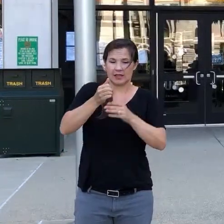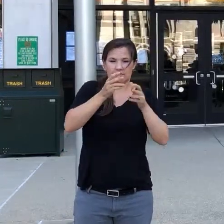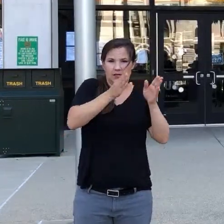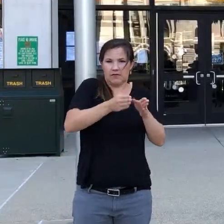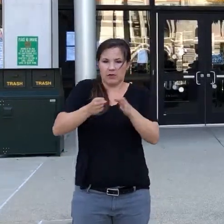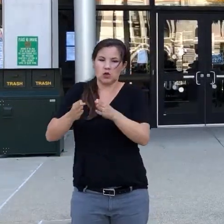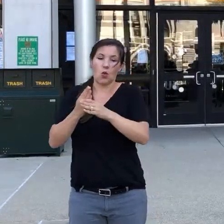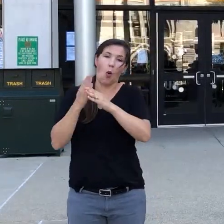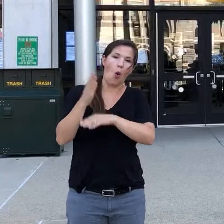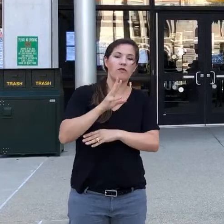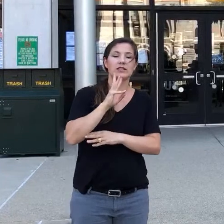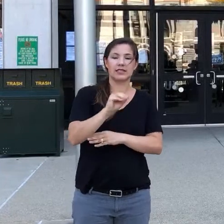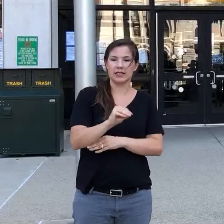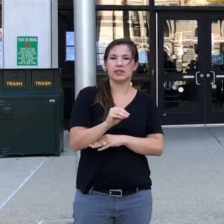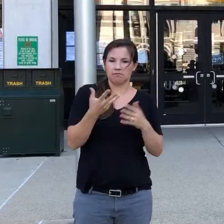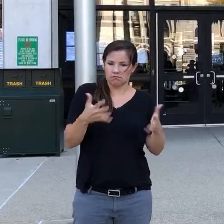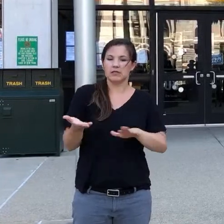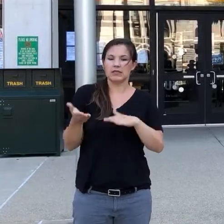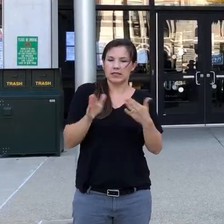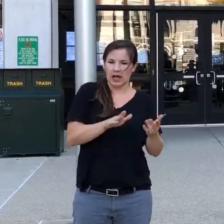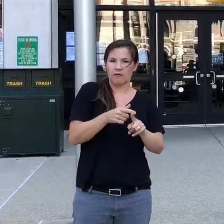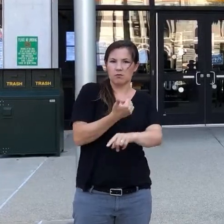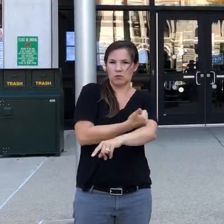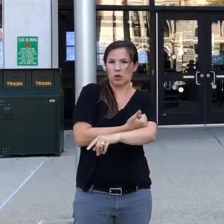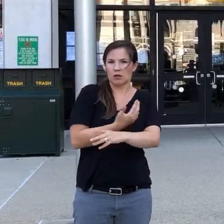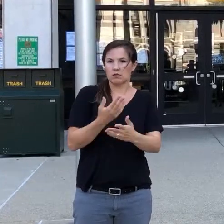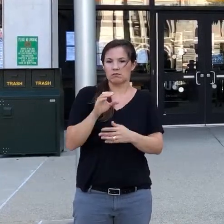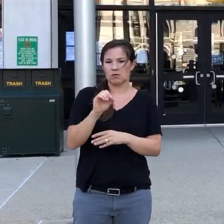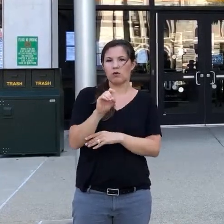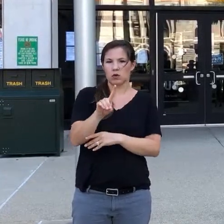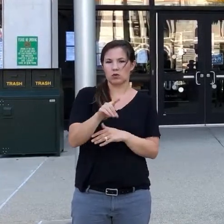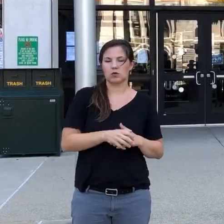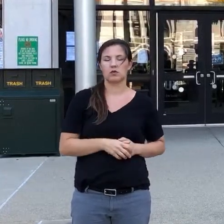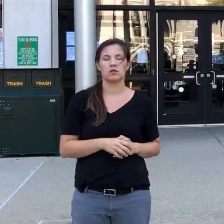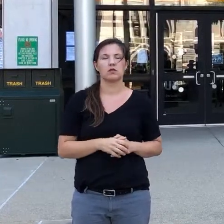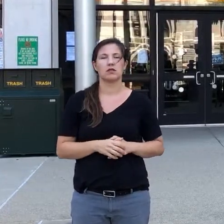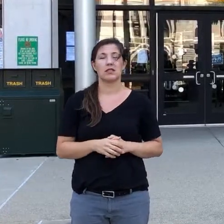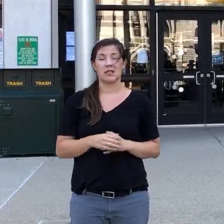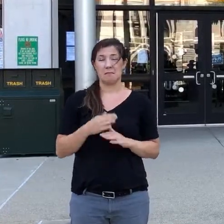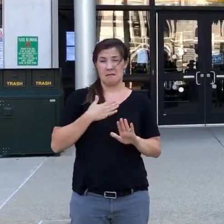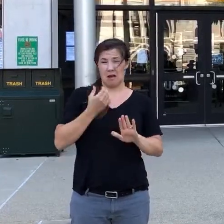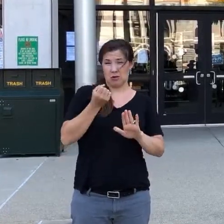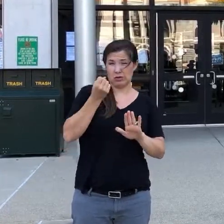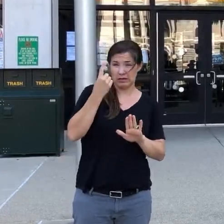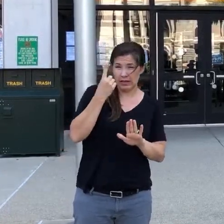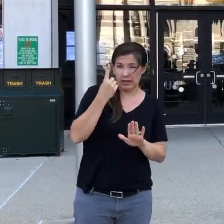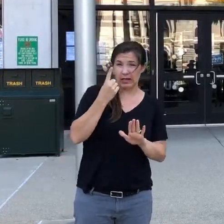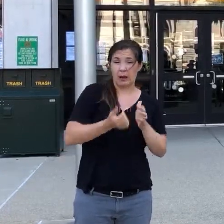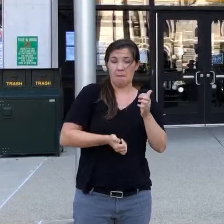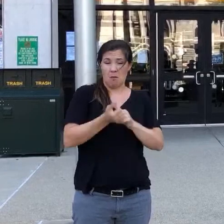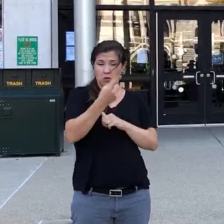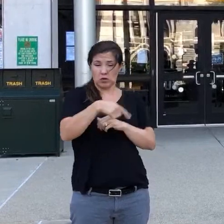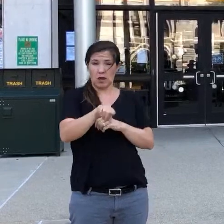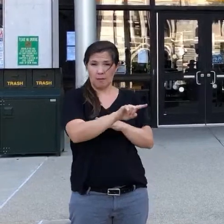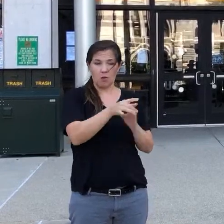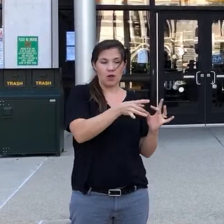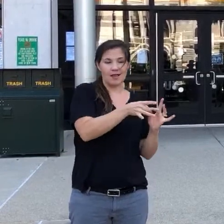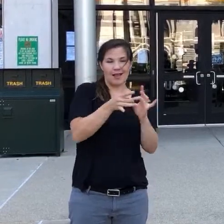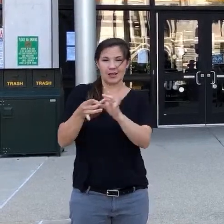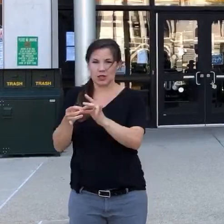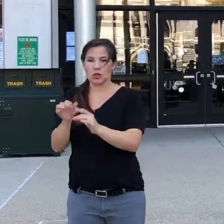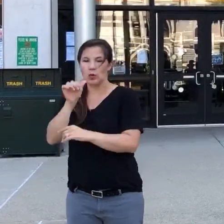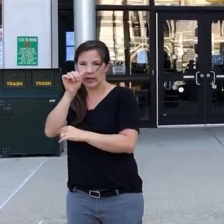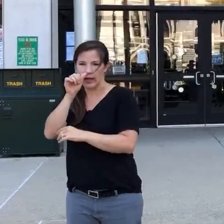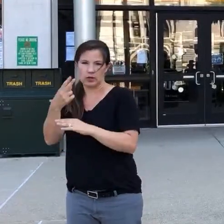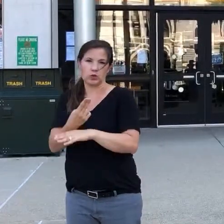who've died of an opiate overdose. And it is my understanding the vast majority of those individuals were related to cocaine